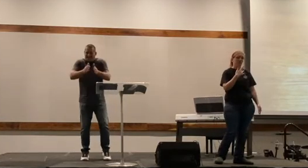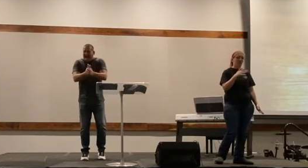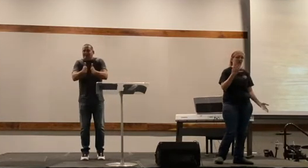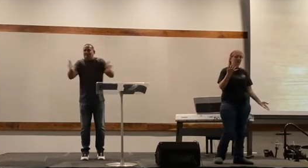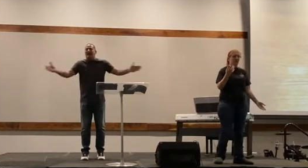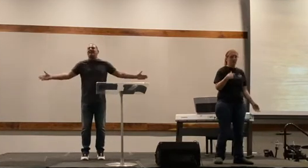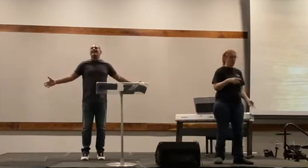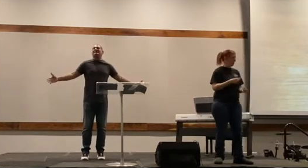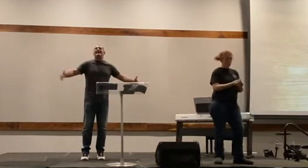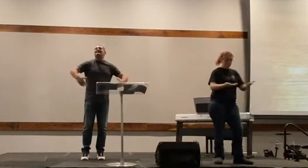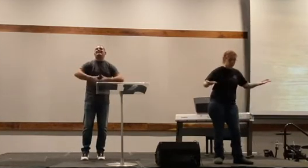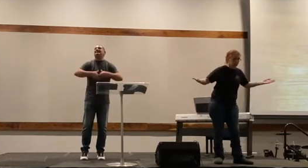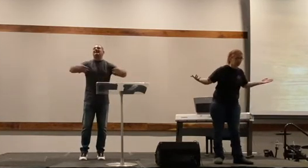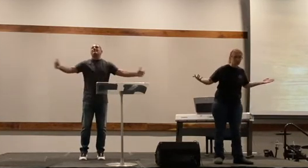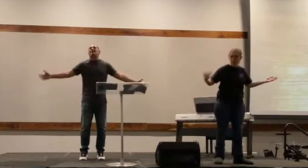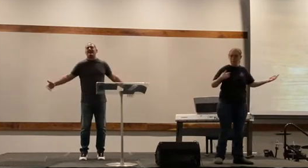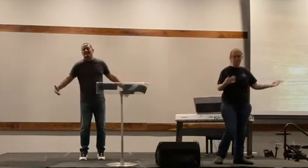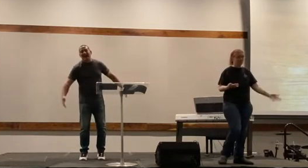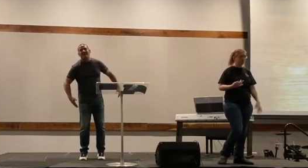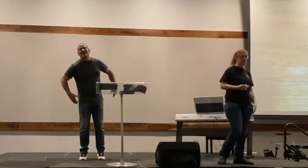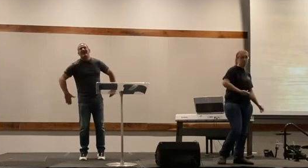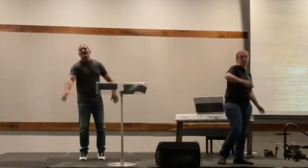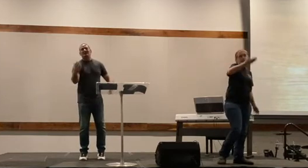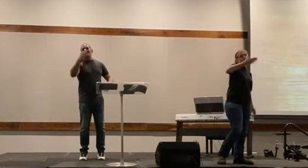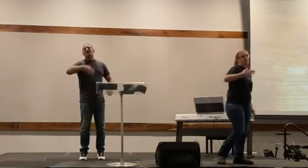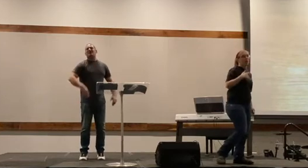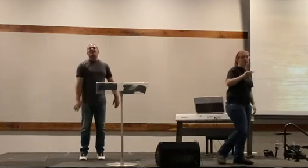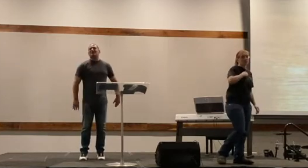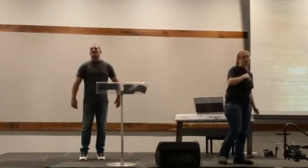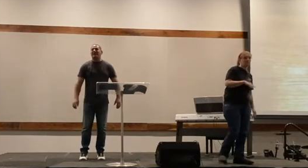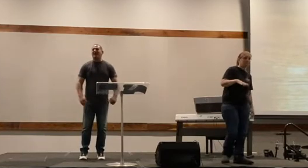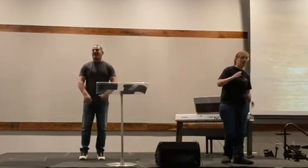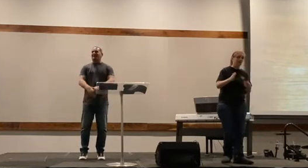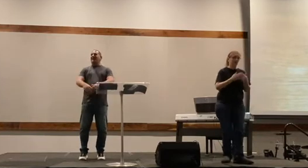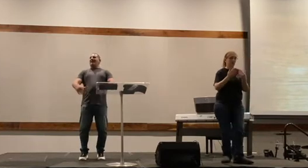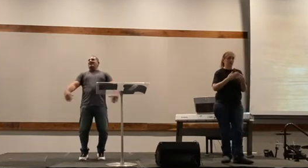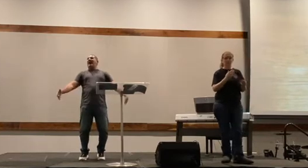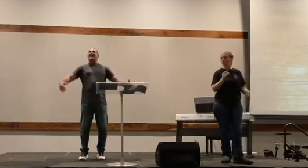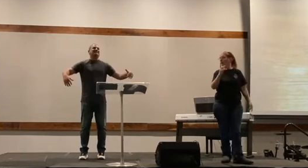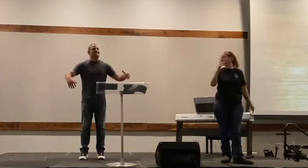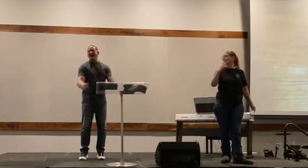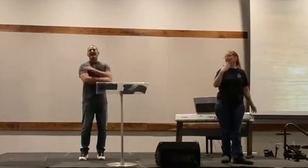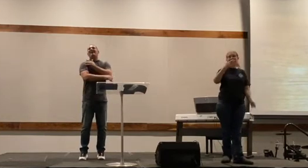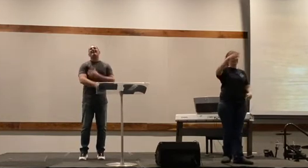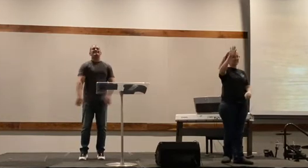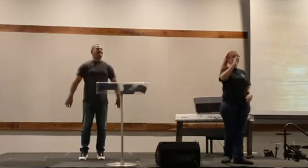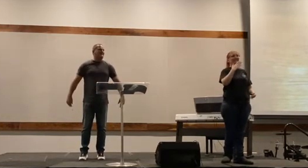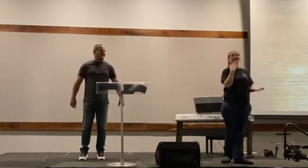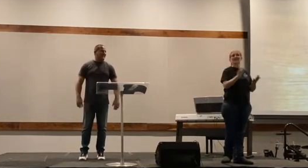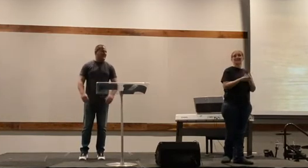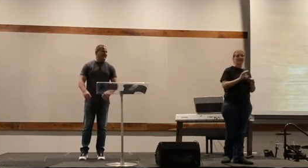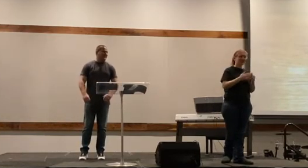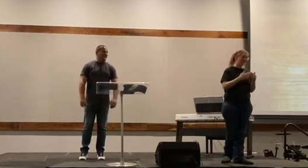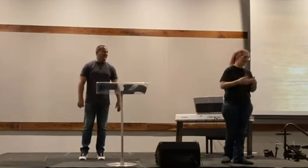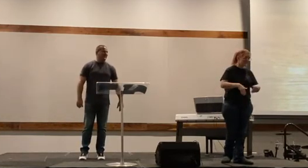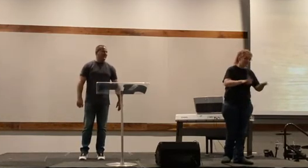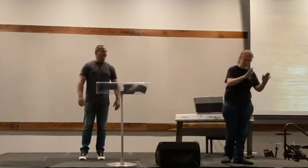sudden, the line just parted like the Red Sea, and they're like, "Please come and do your groceries here." And I was like, "God is good on Easy